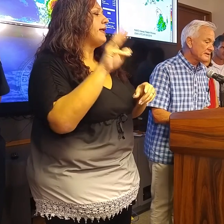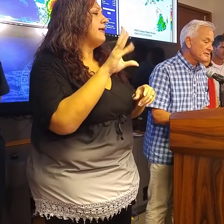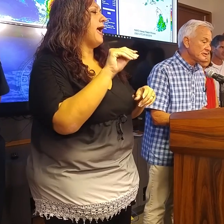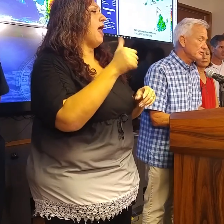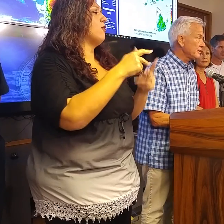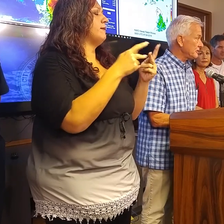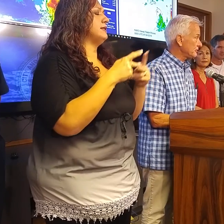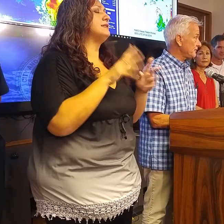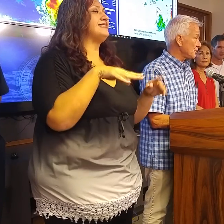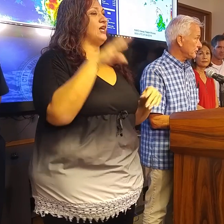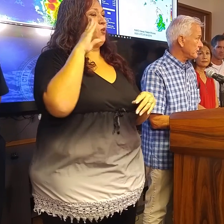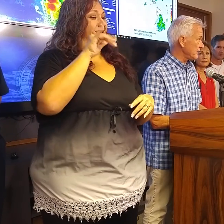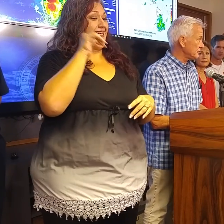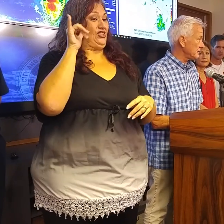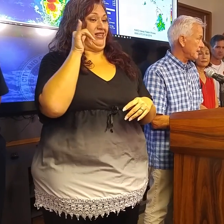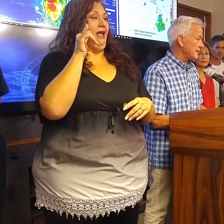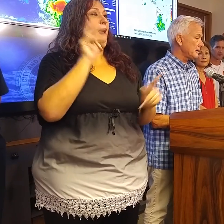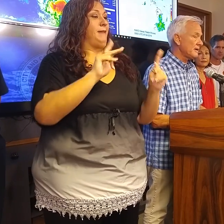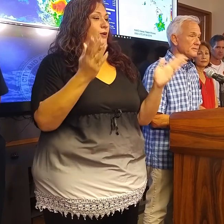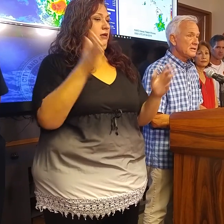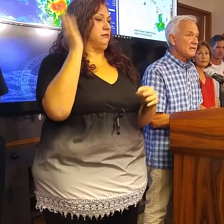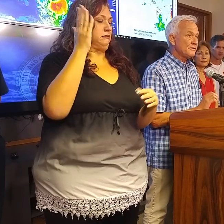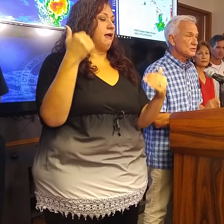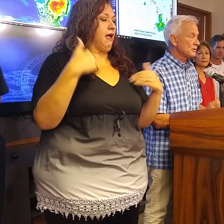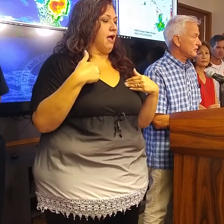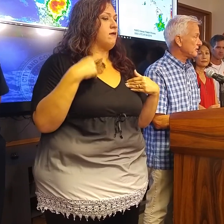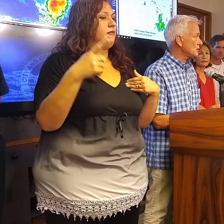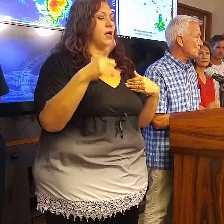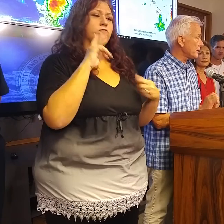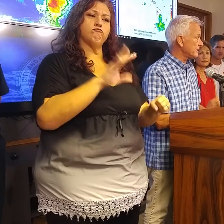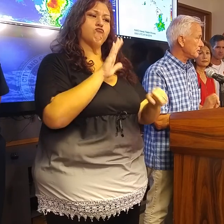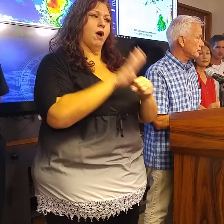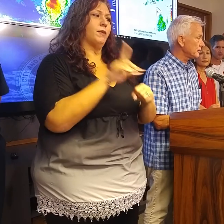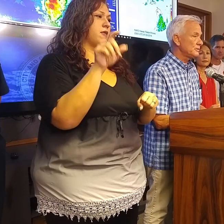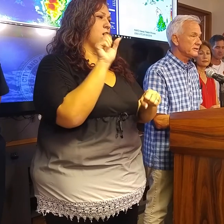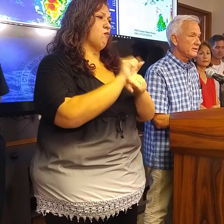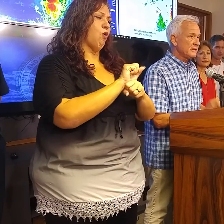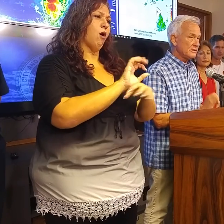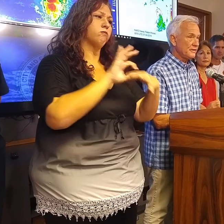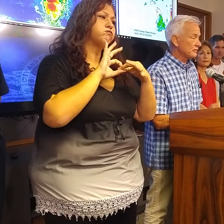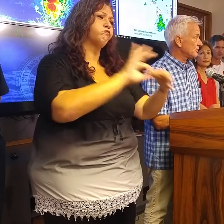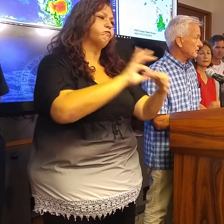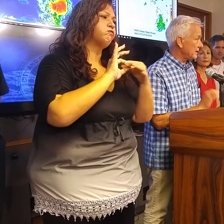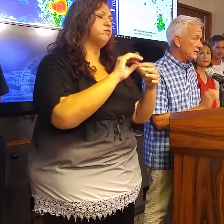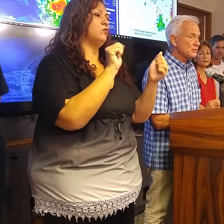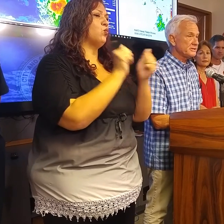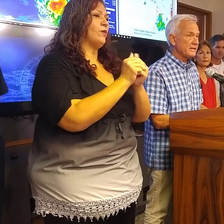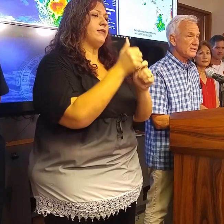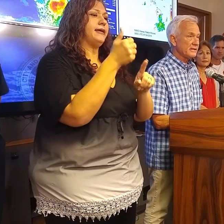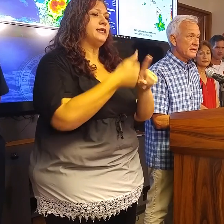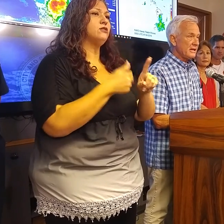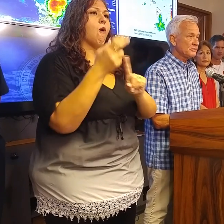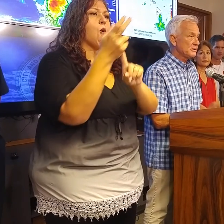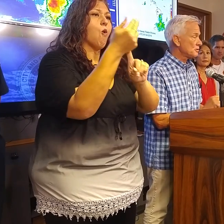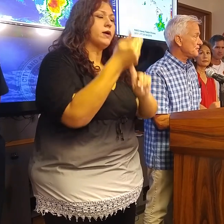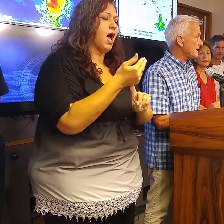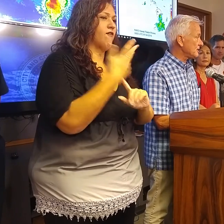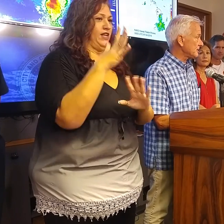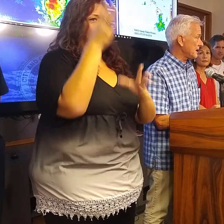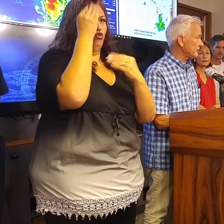You know, we had the visitor industry folks here yesterday, and they've assured us that they're working closely with the visitors. Each hotel has